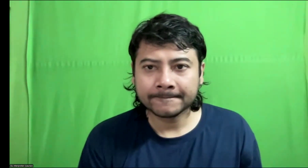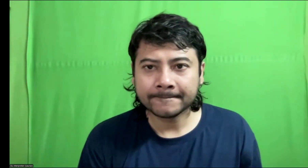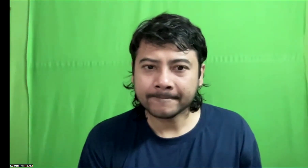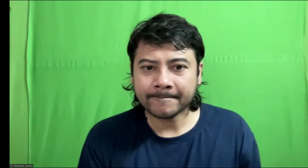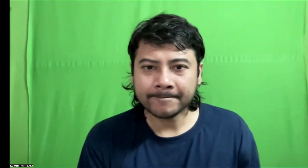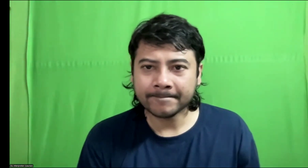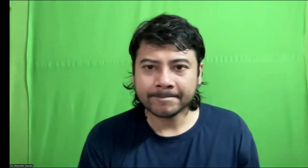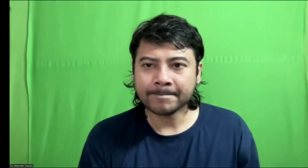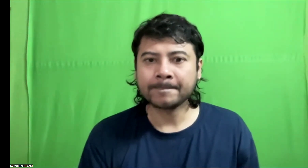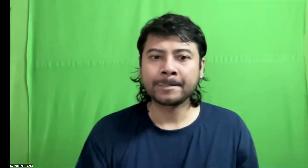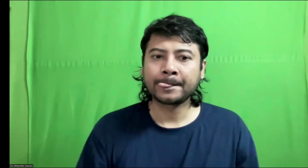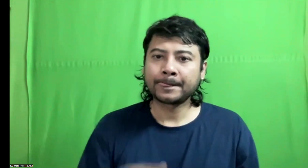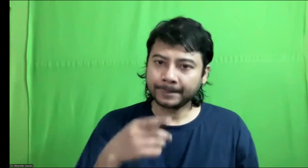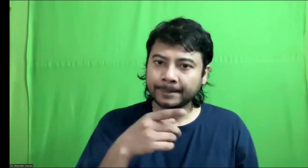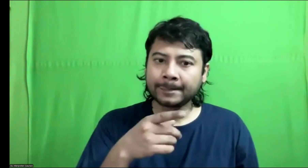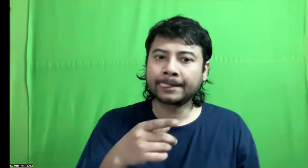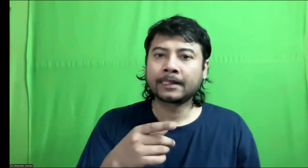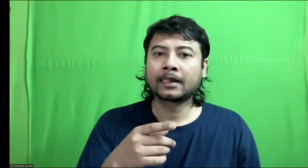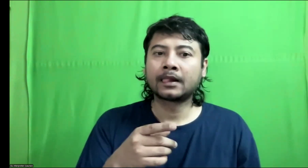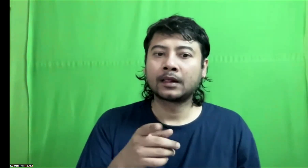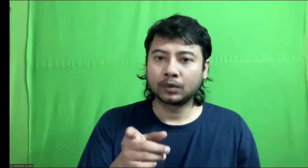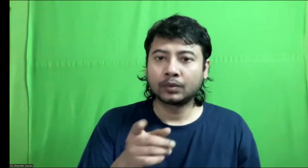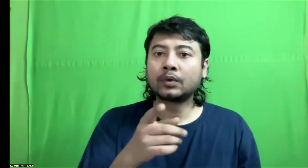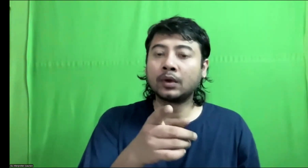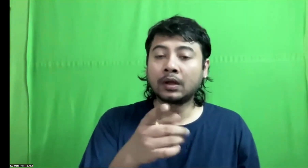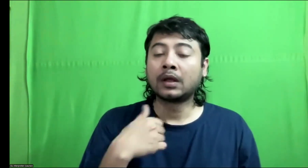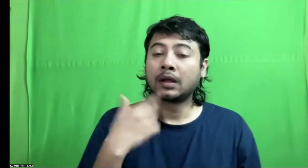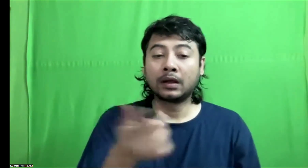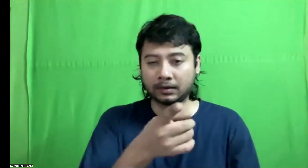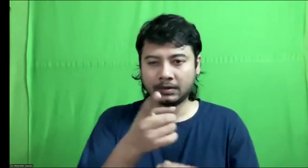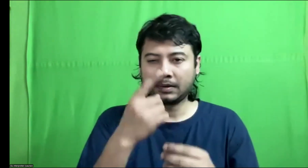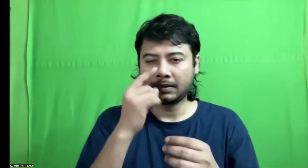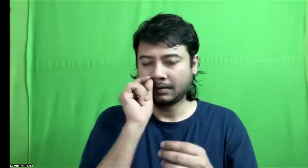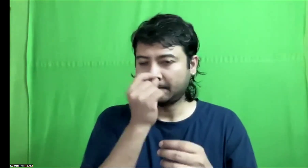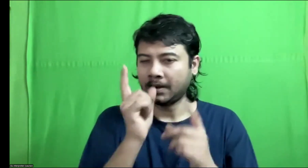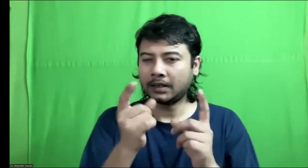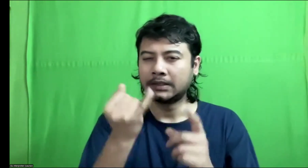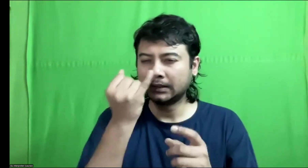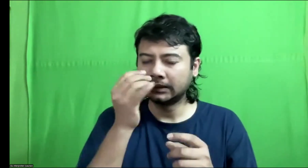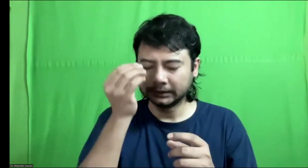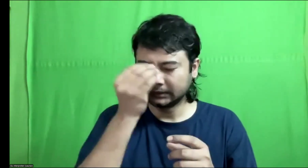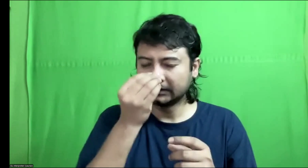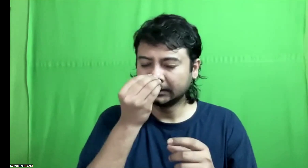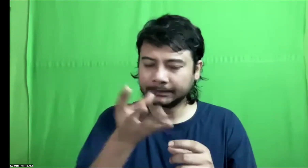Okay, so what you do, you take an empty vessel. You pour the ghee.